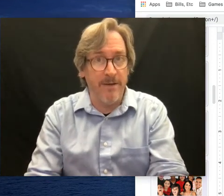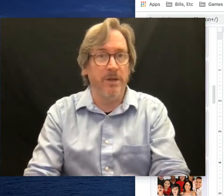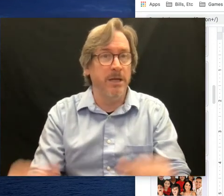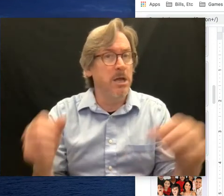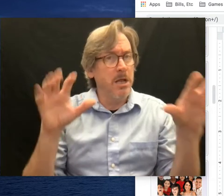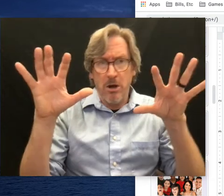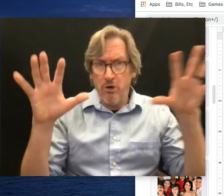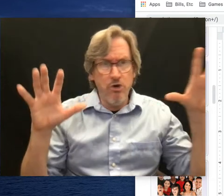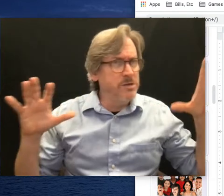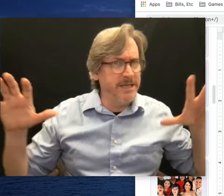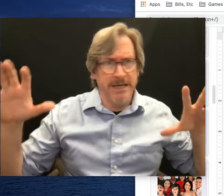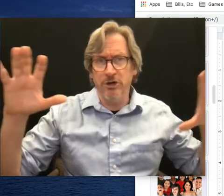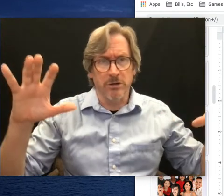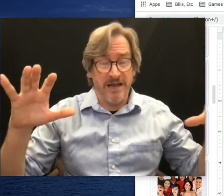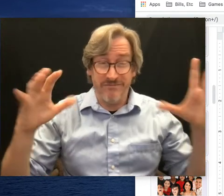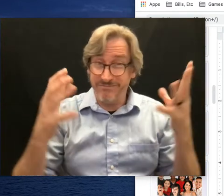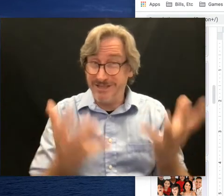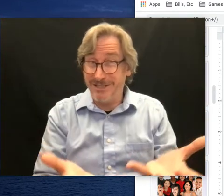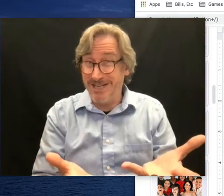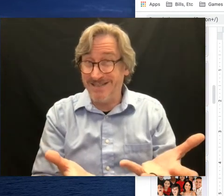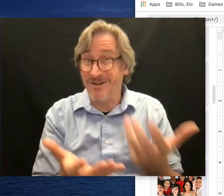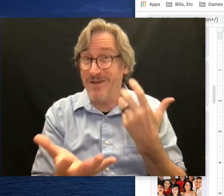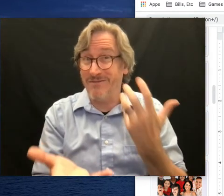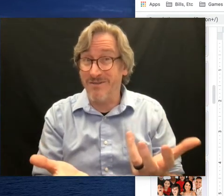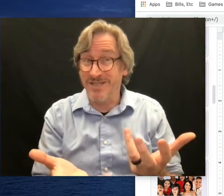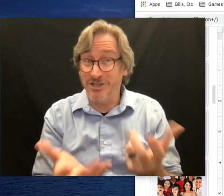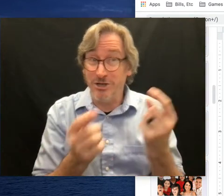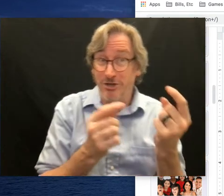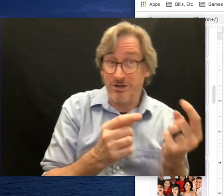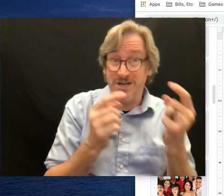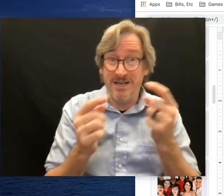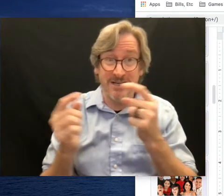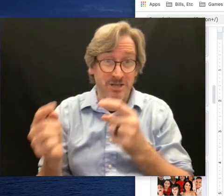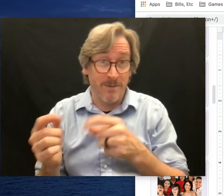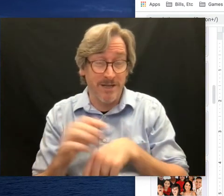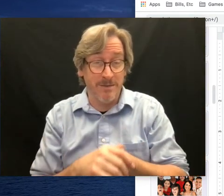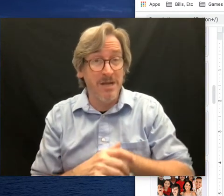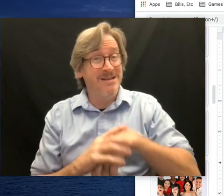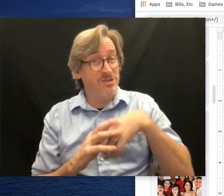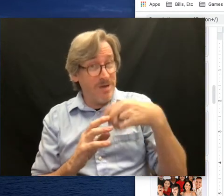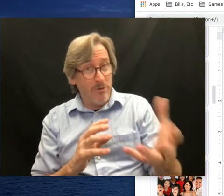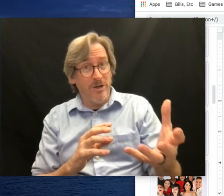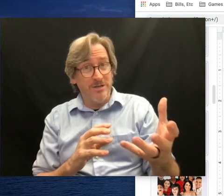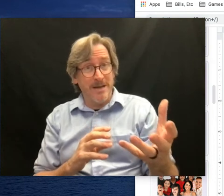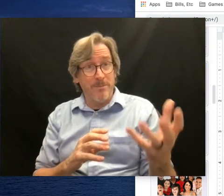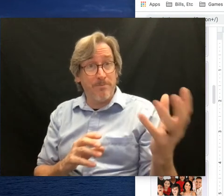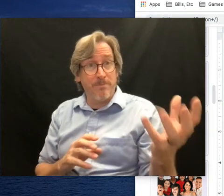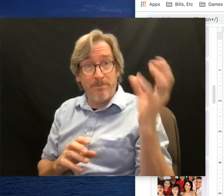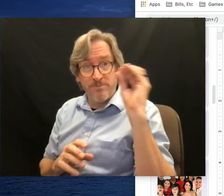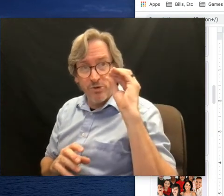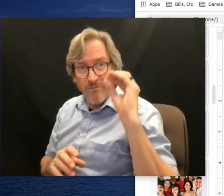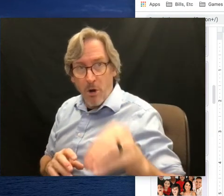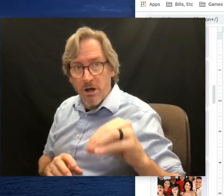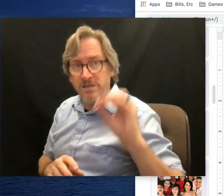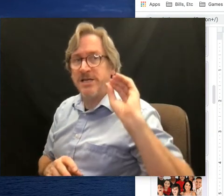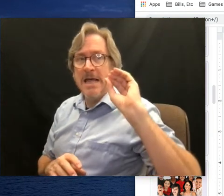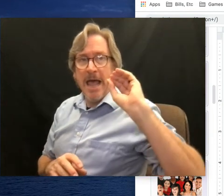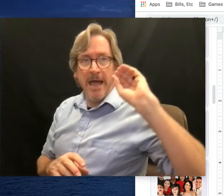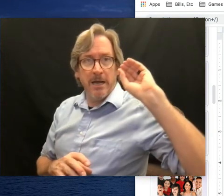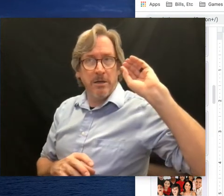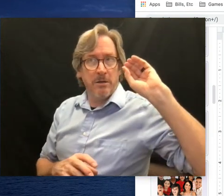extended family, who's in your life. Because chances are, if you have conversation, you're going to need to talk about them. So now would be a good time to sort of